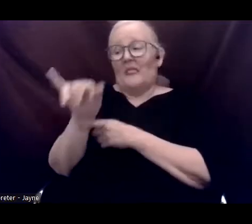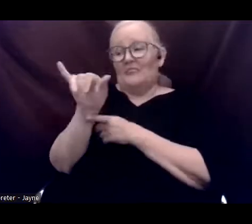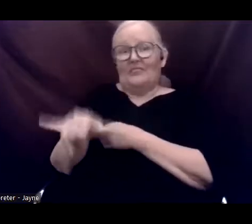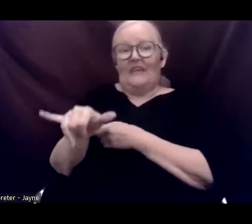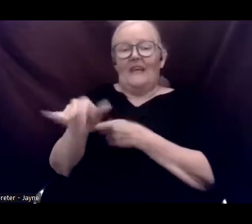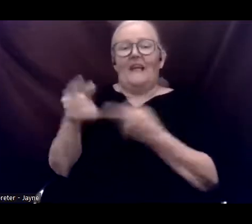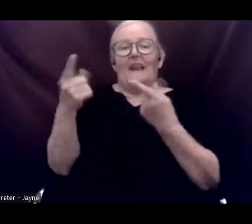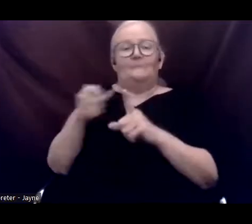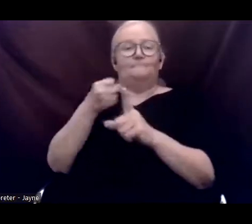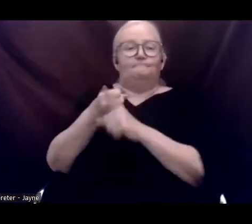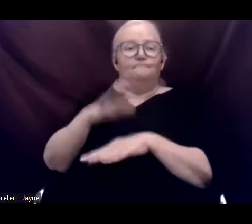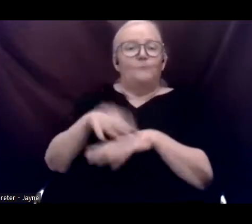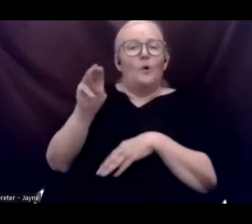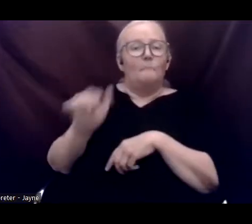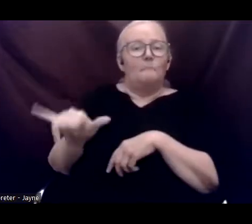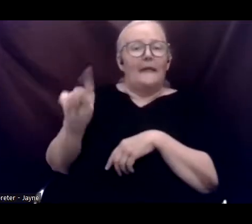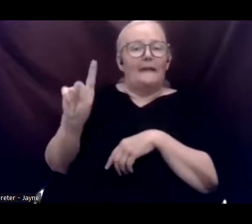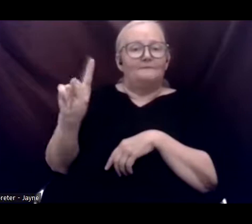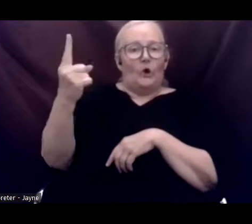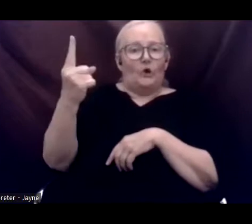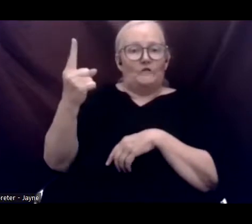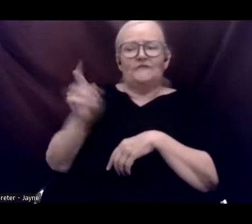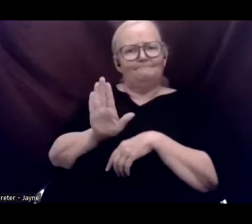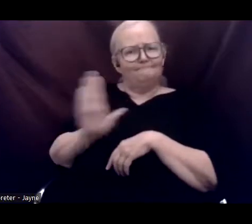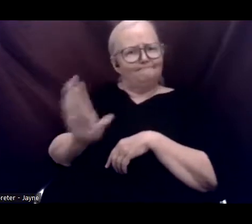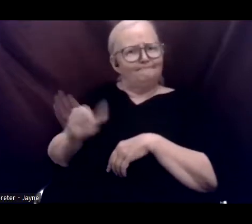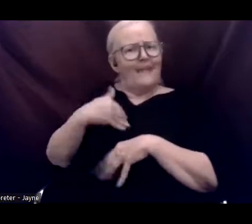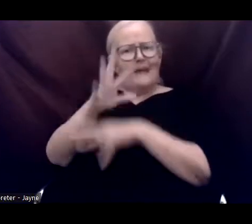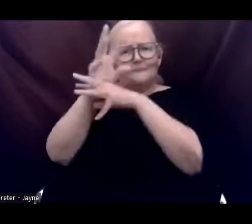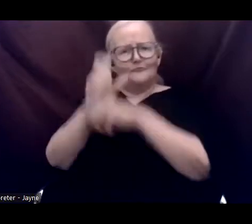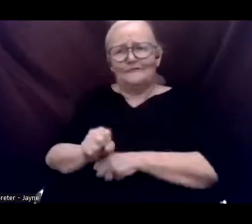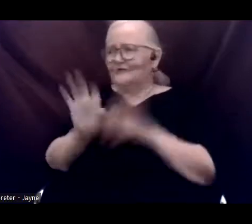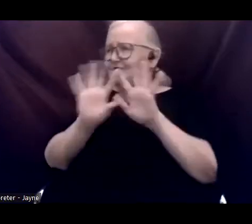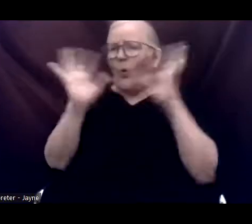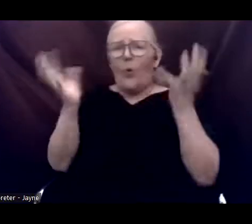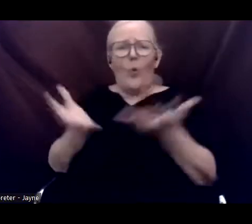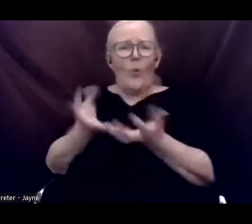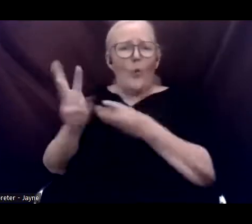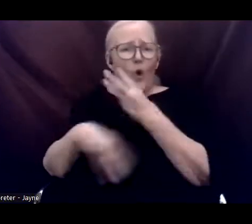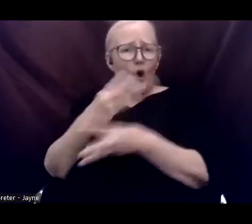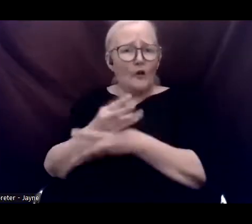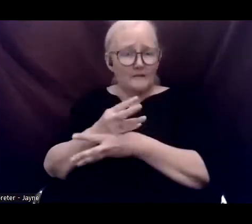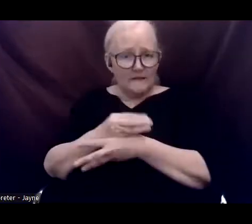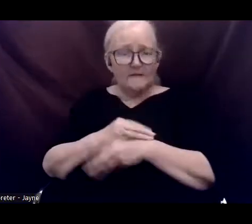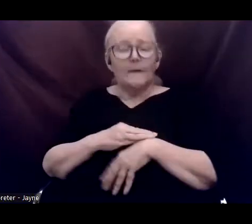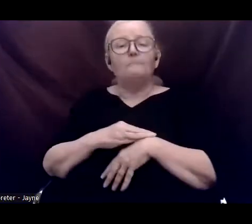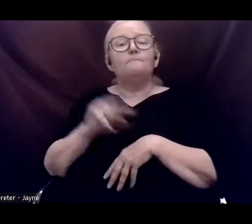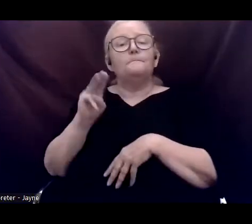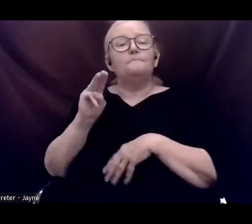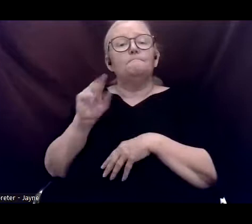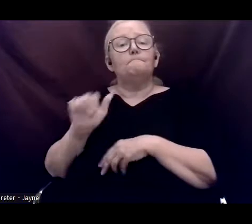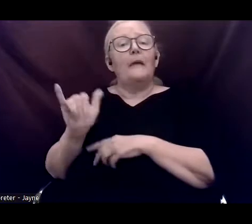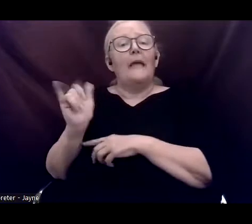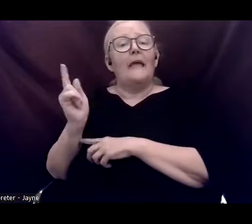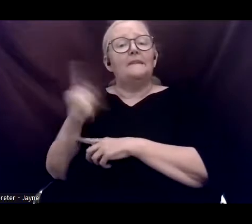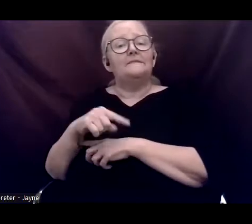May 1st, and there are traditions all around the world. So May Day isn't celebrated so much in